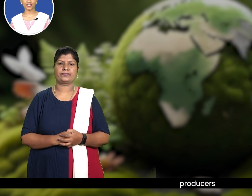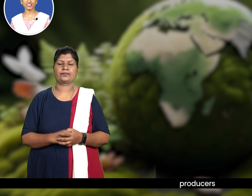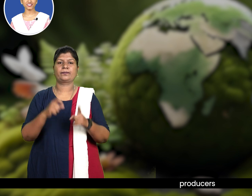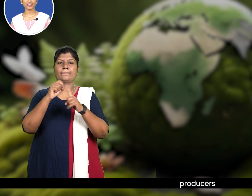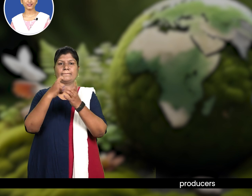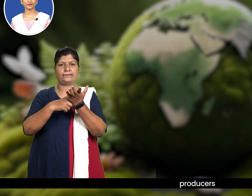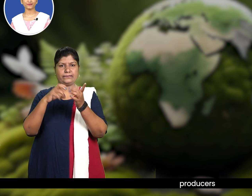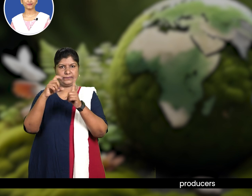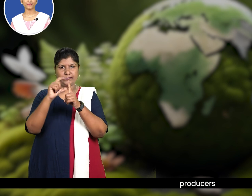producers,